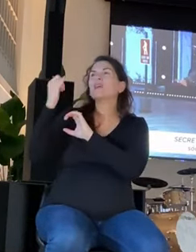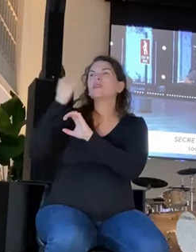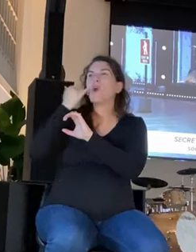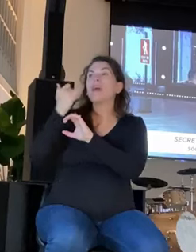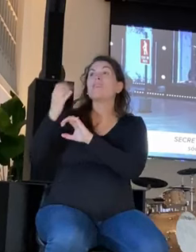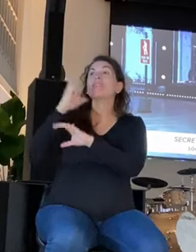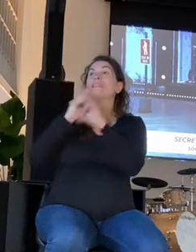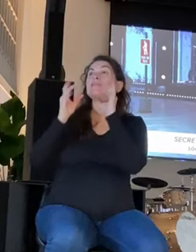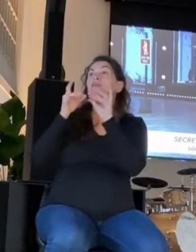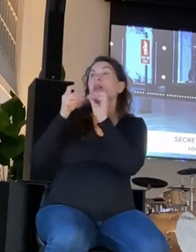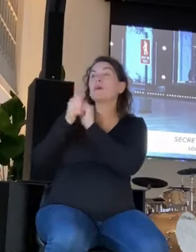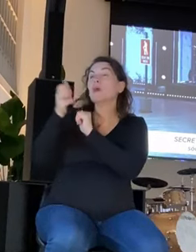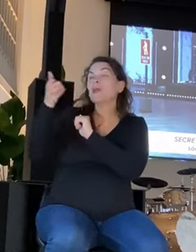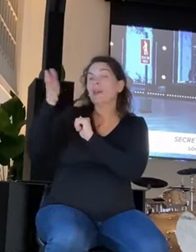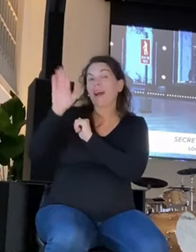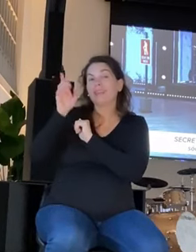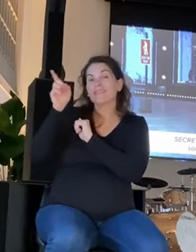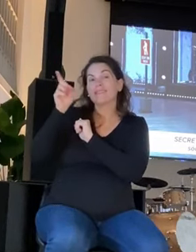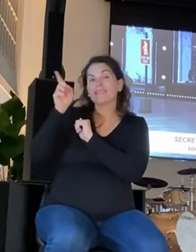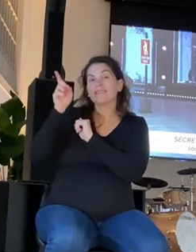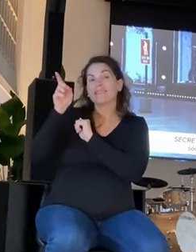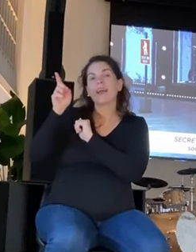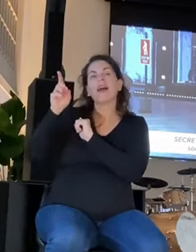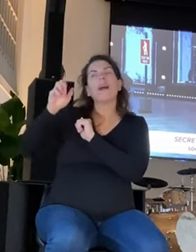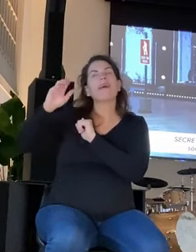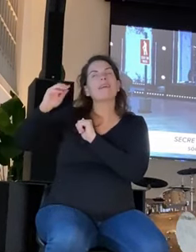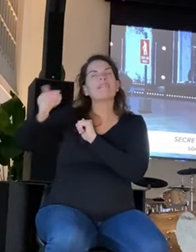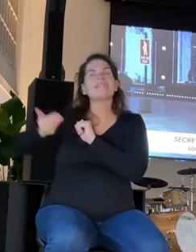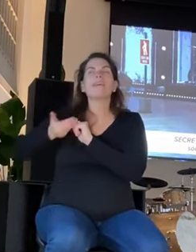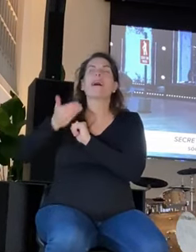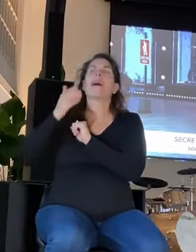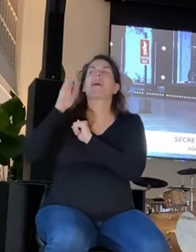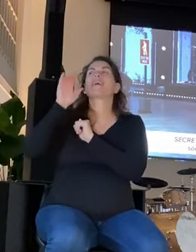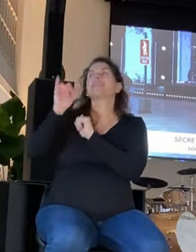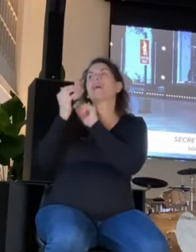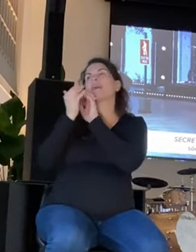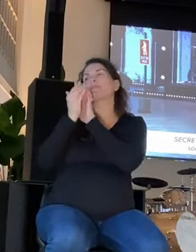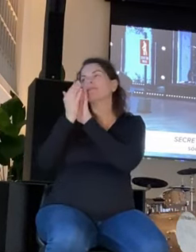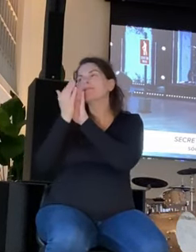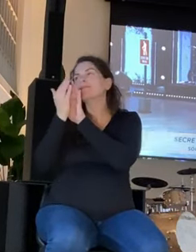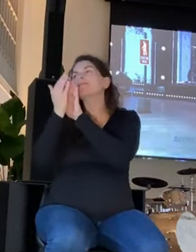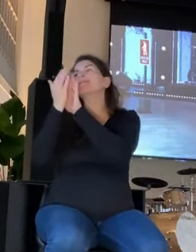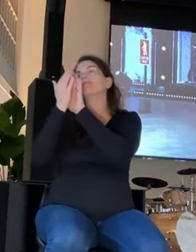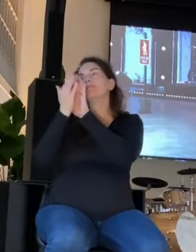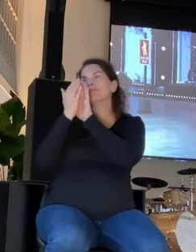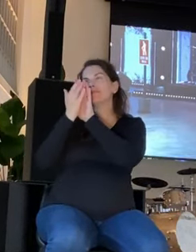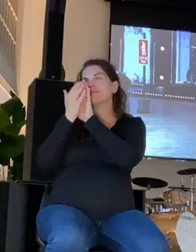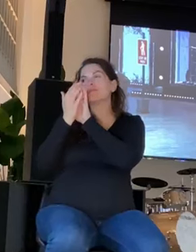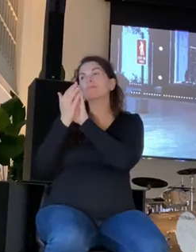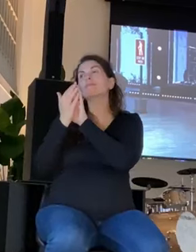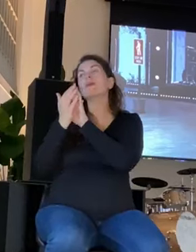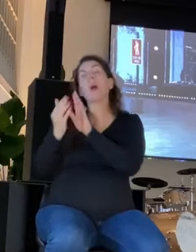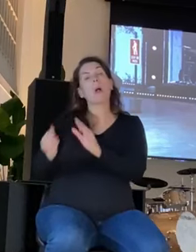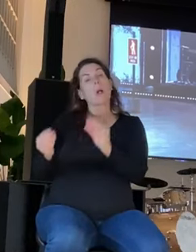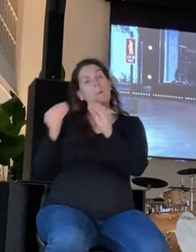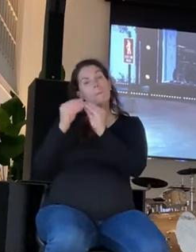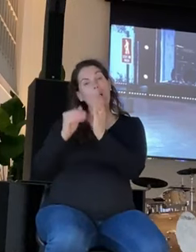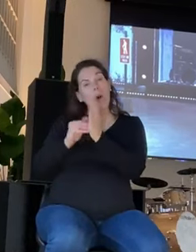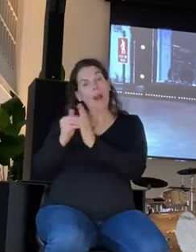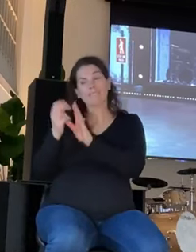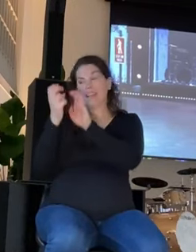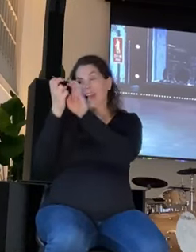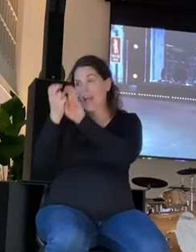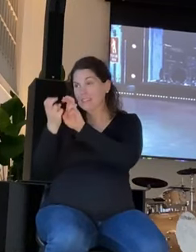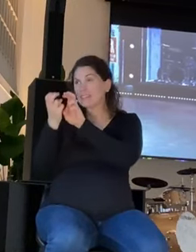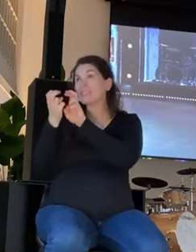Lord, which is a starting place, He invites us into that personal place of conversation. And the more that you sit with God